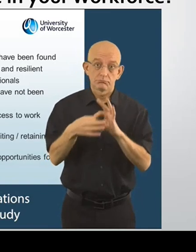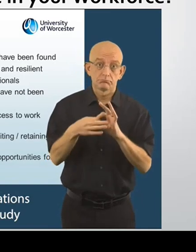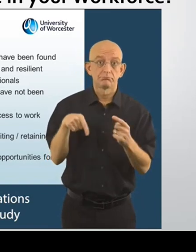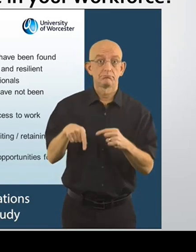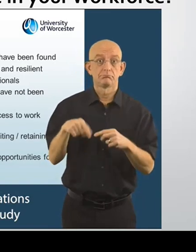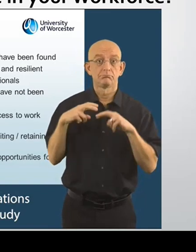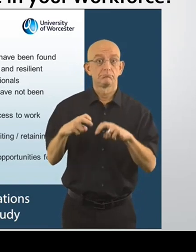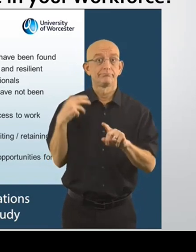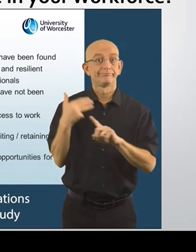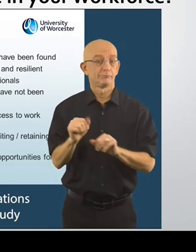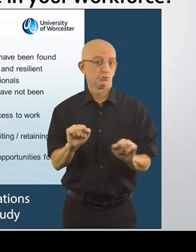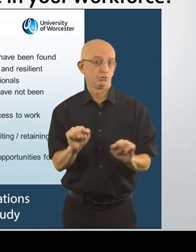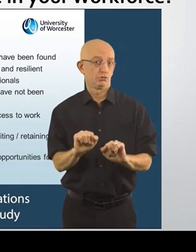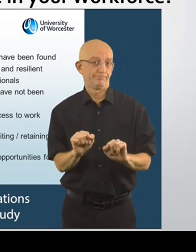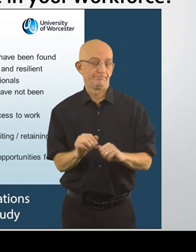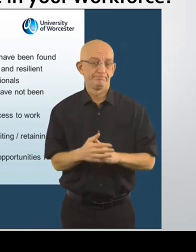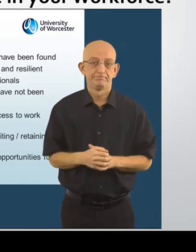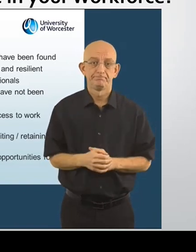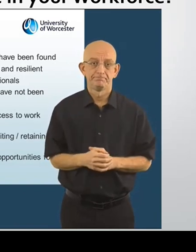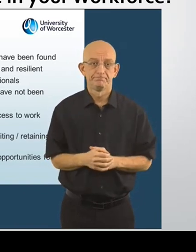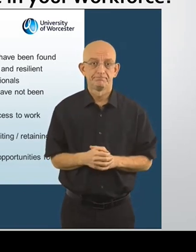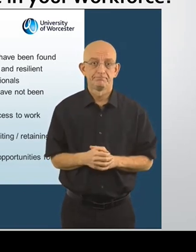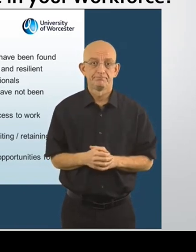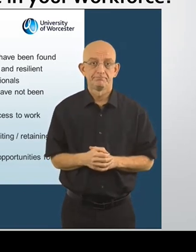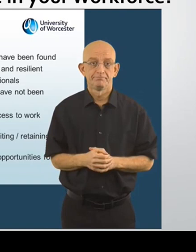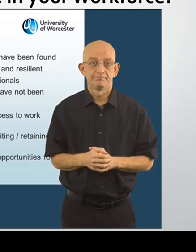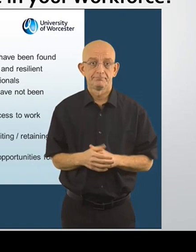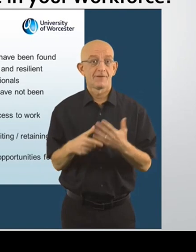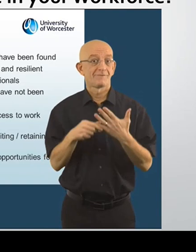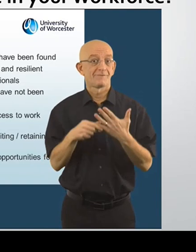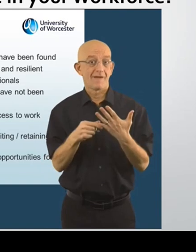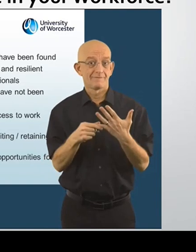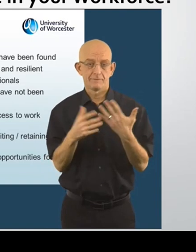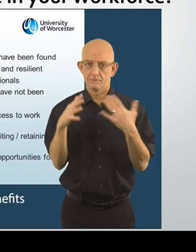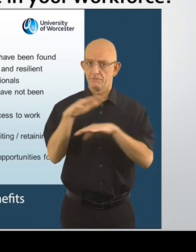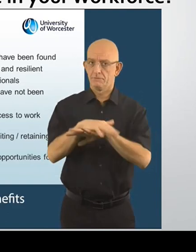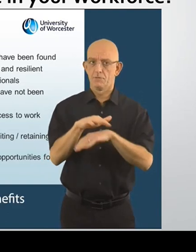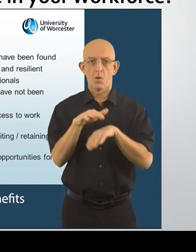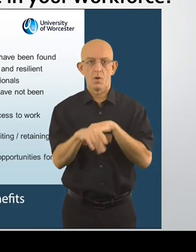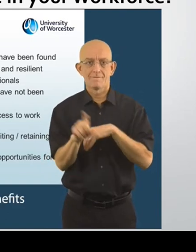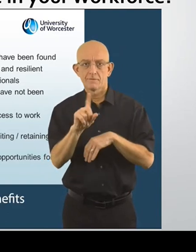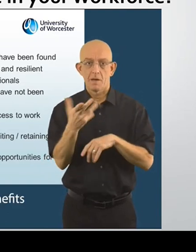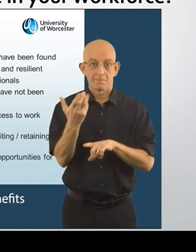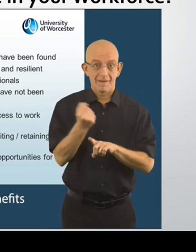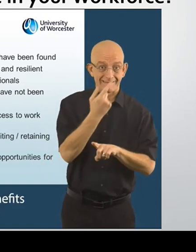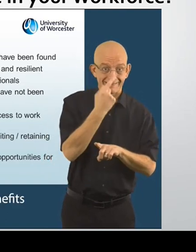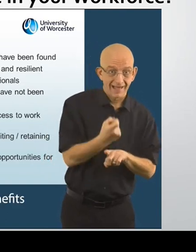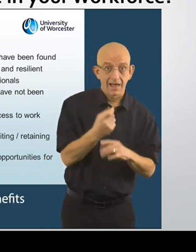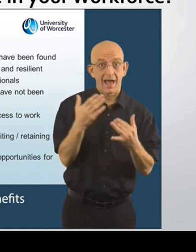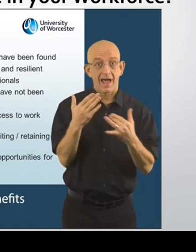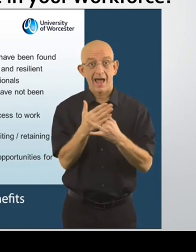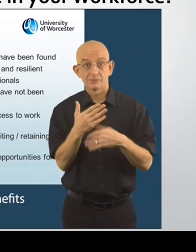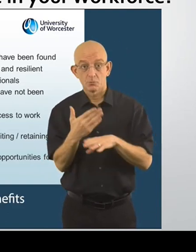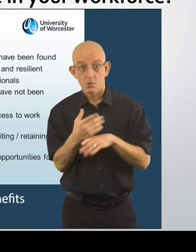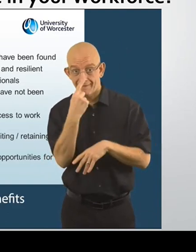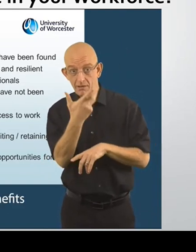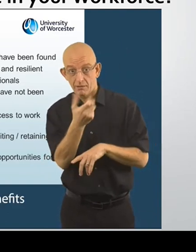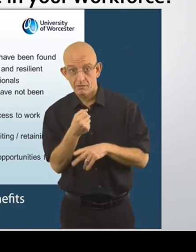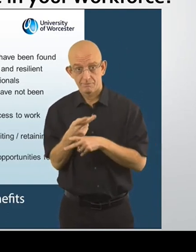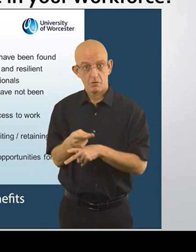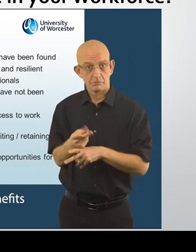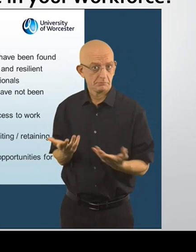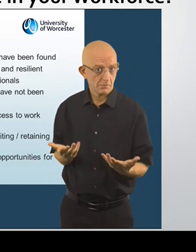people's organisations have not been proactive in this study. Point number five, there is much confusion about benefits or